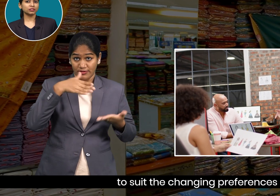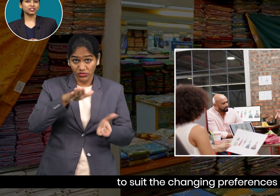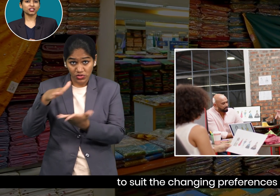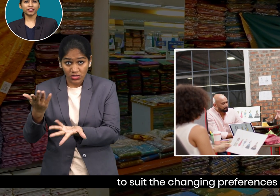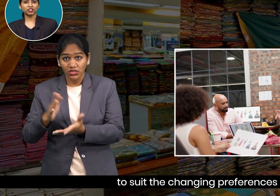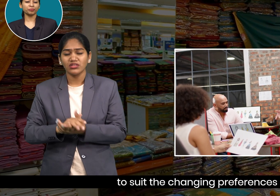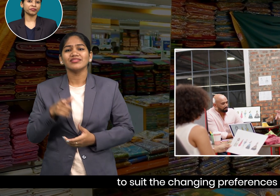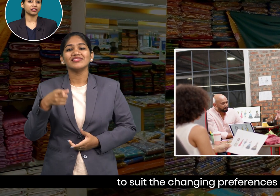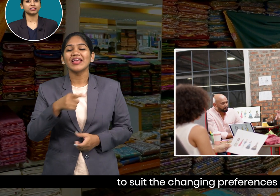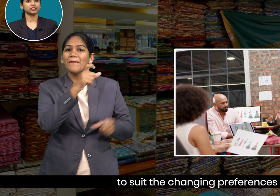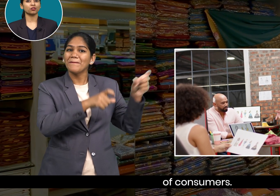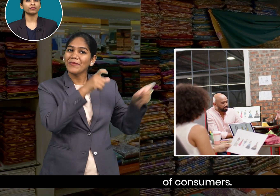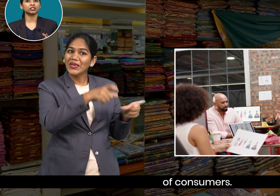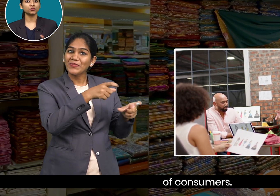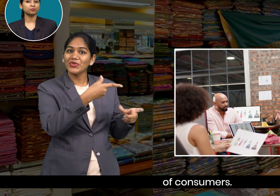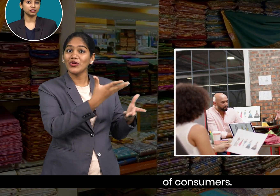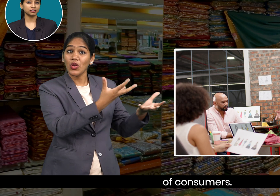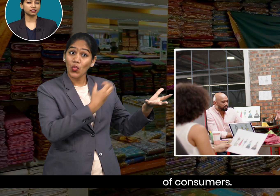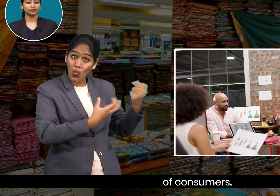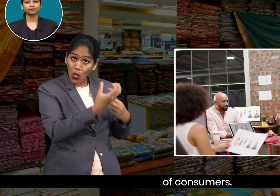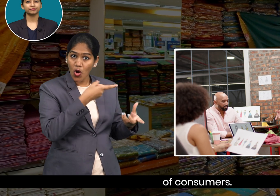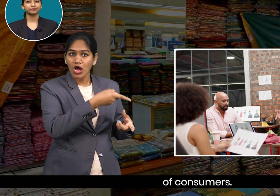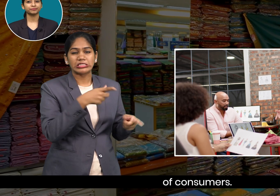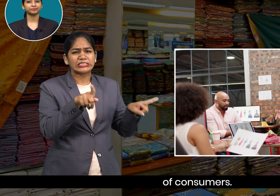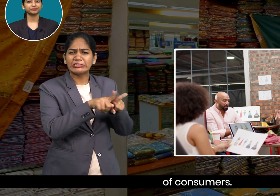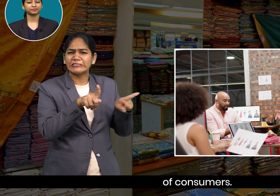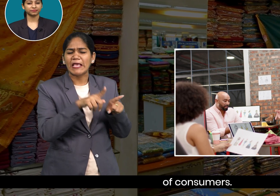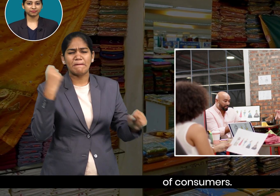to suit the changing preferences of consumers.